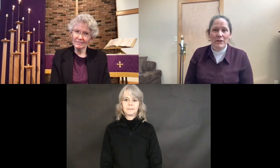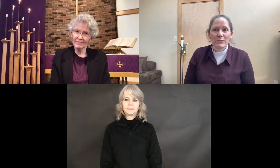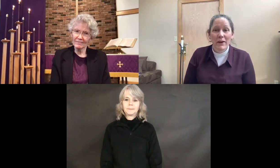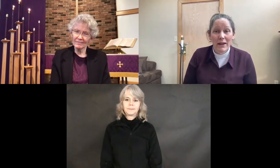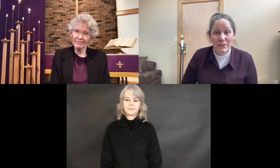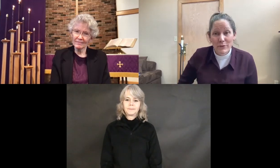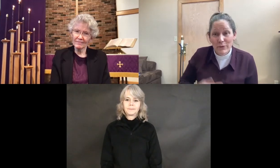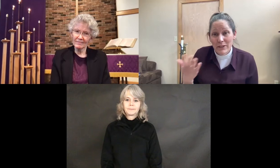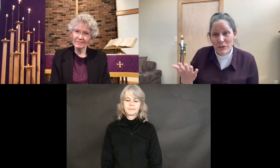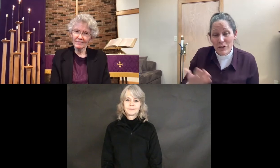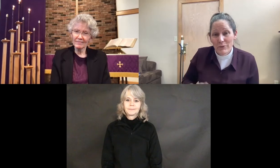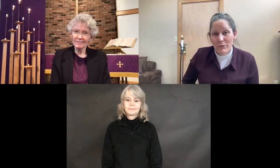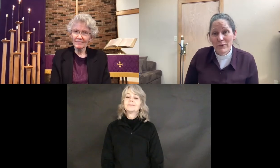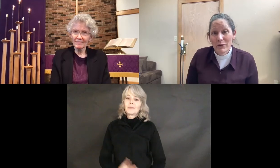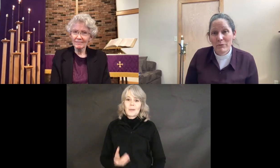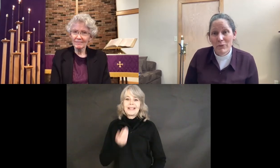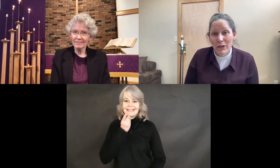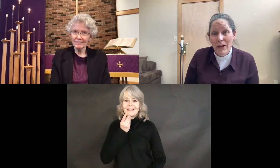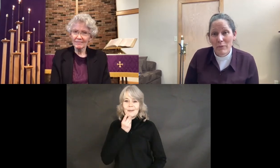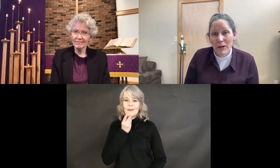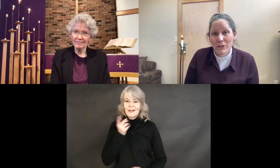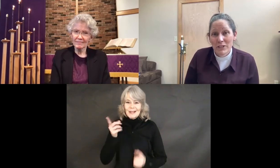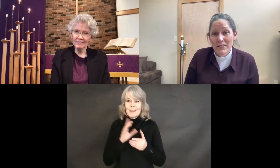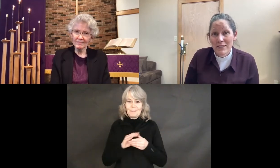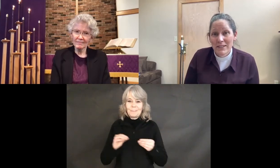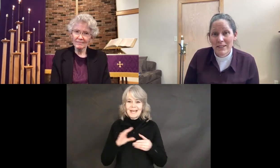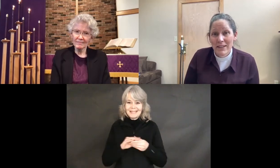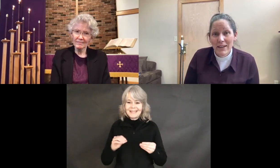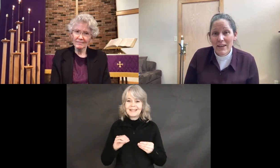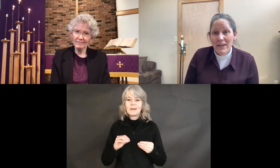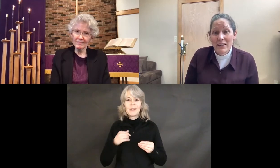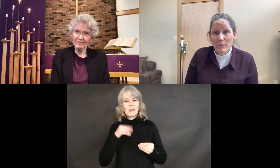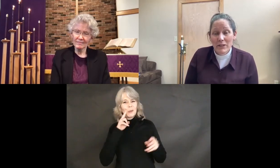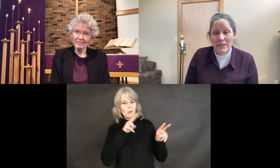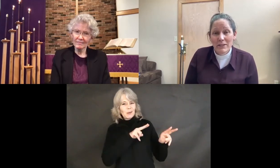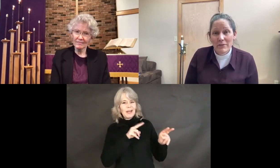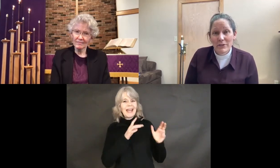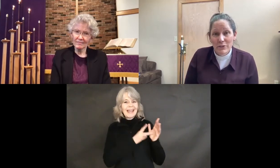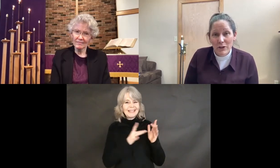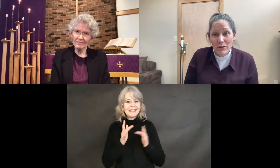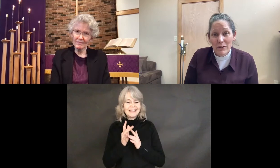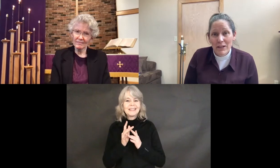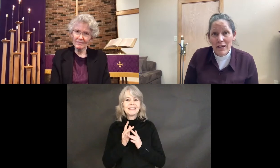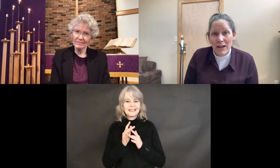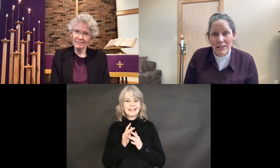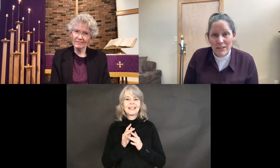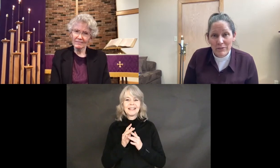Because as Dorothy shared, when we look at what Jesus did in the midst of struggle and